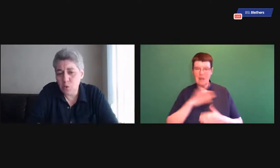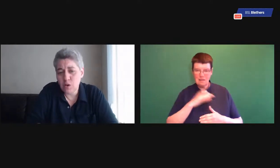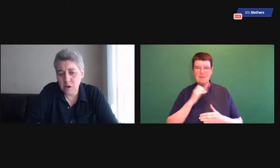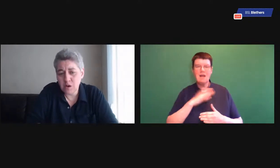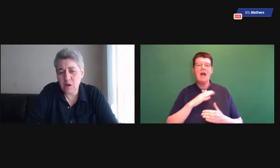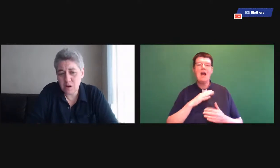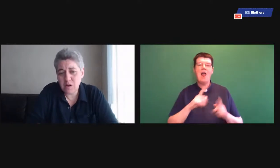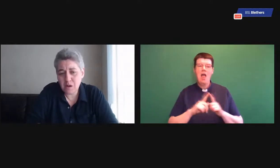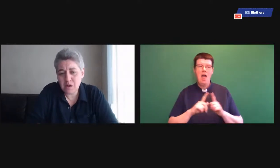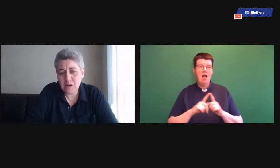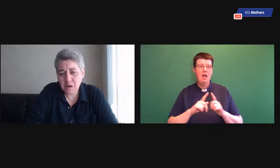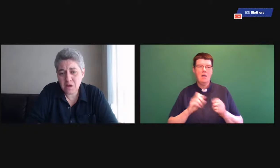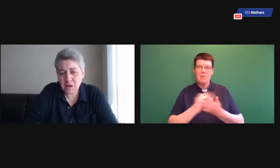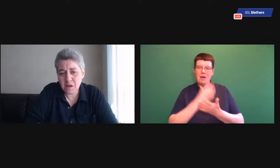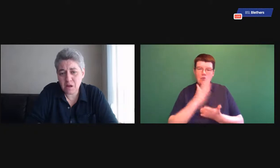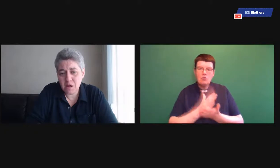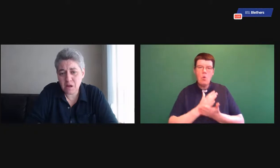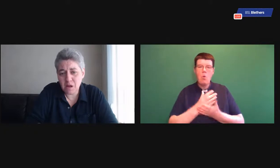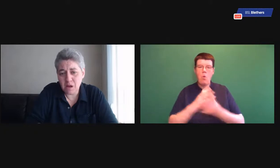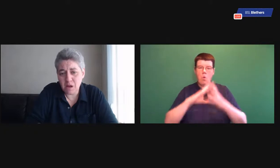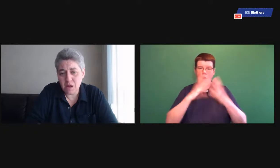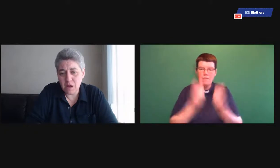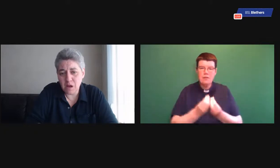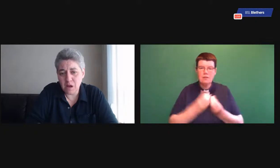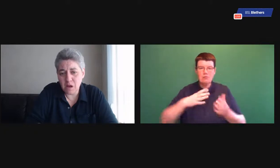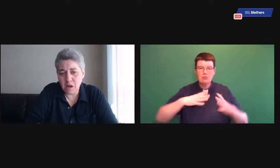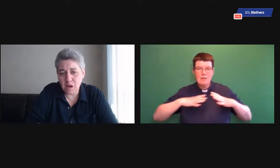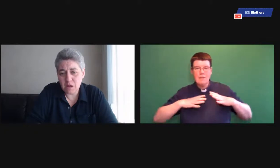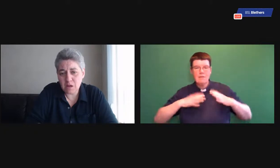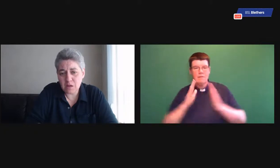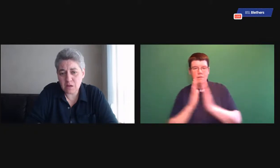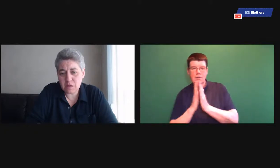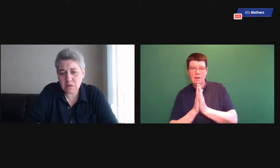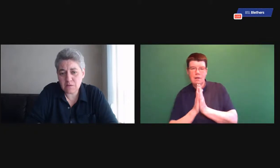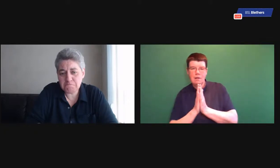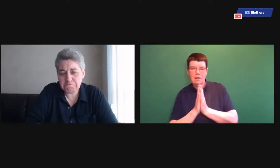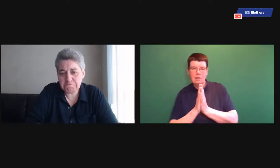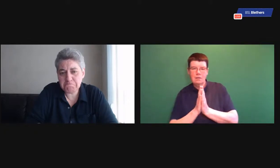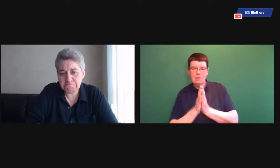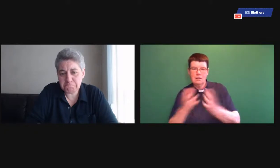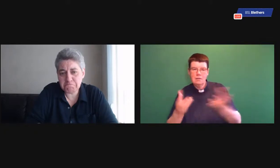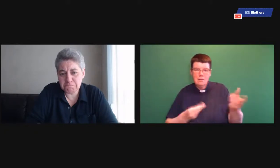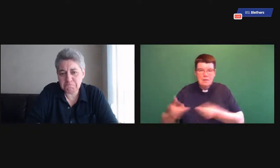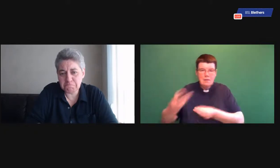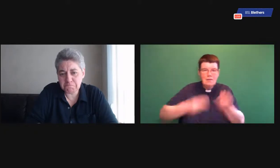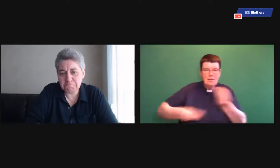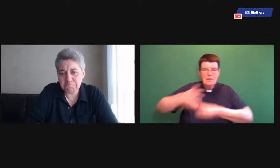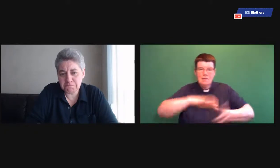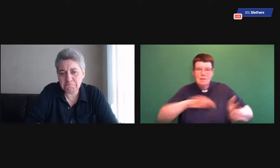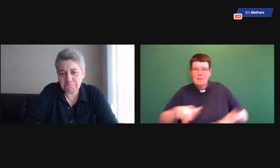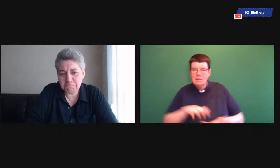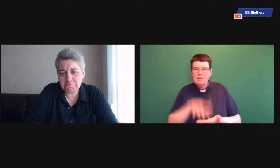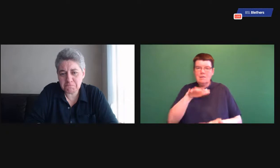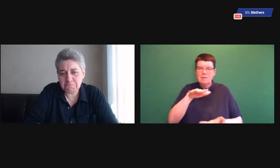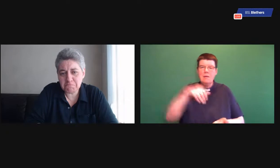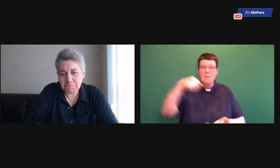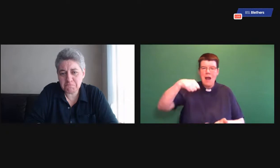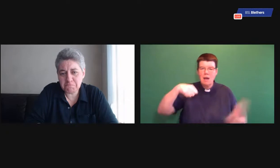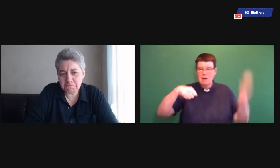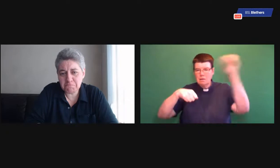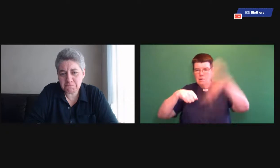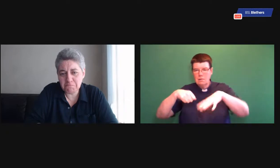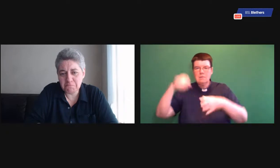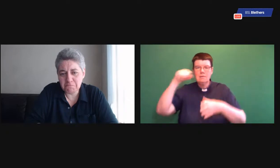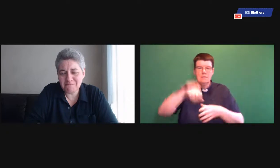Yes, 6 days a week. And a Saturday is making sure that everything's all ready for the Sunday, making sure